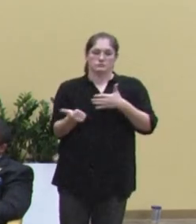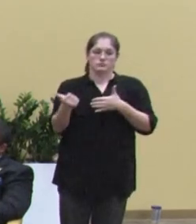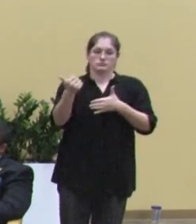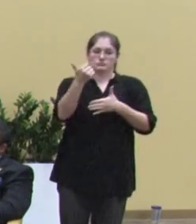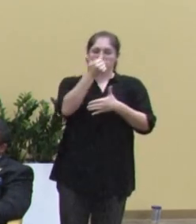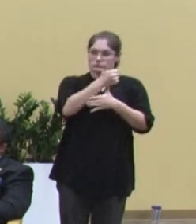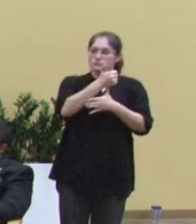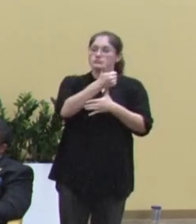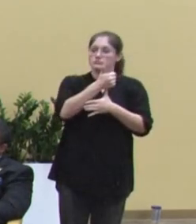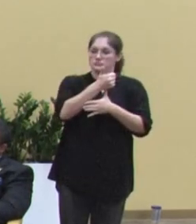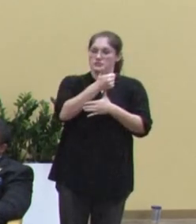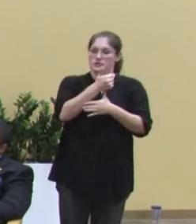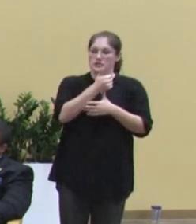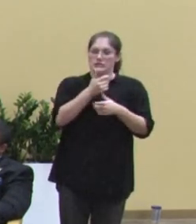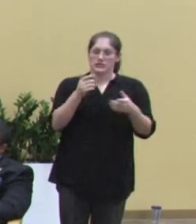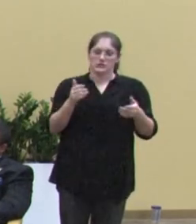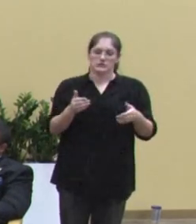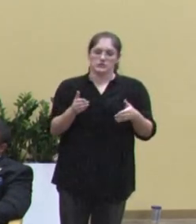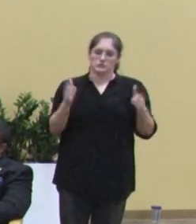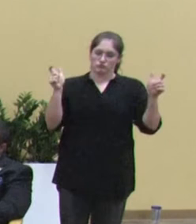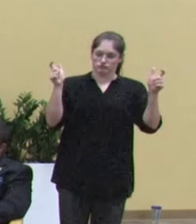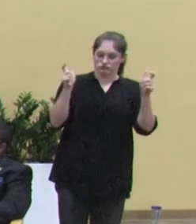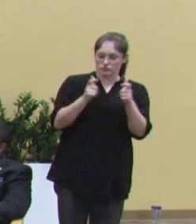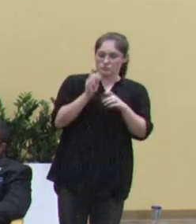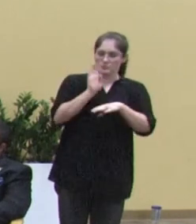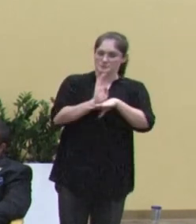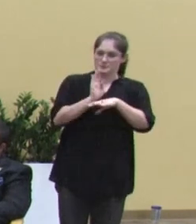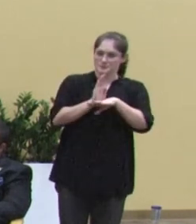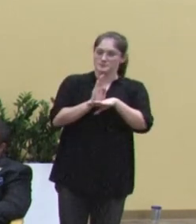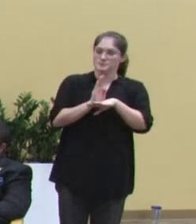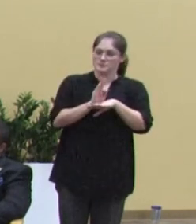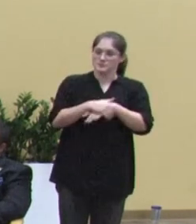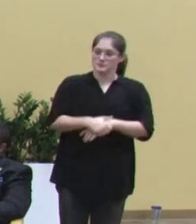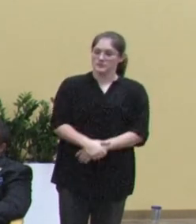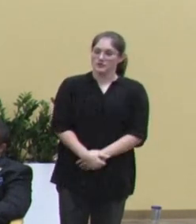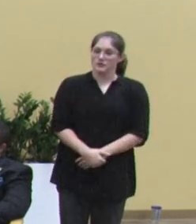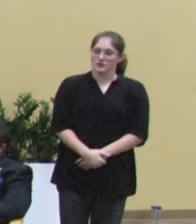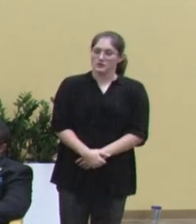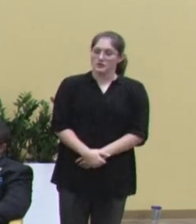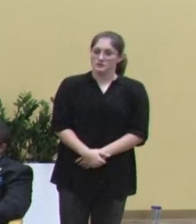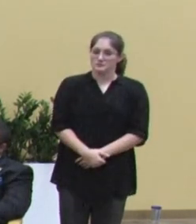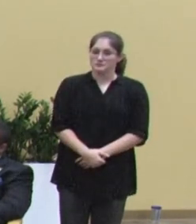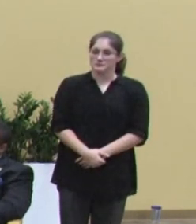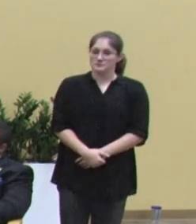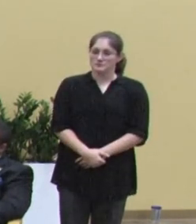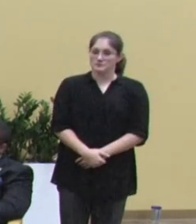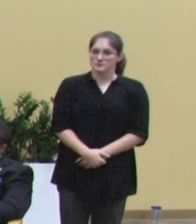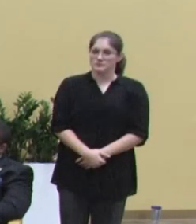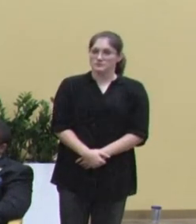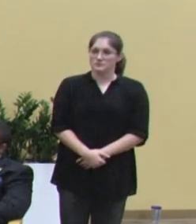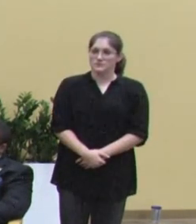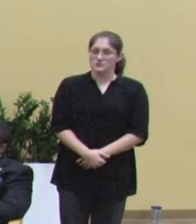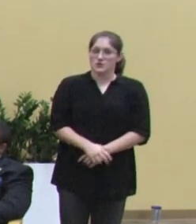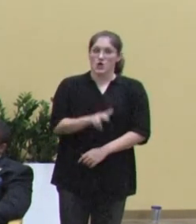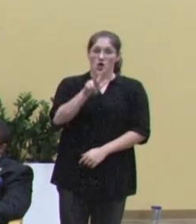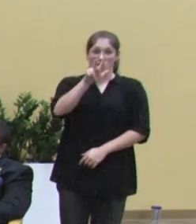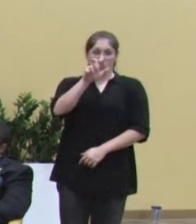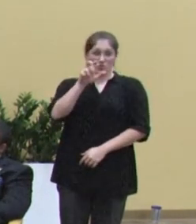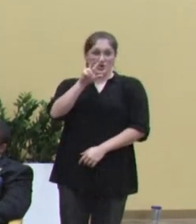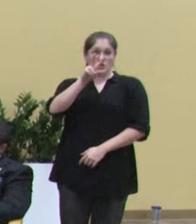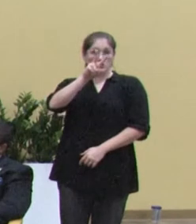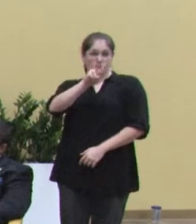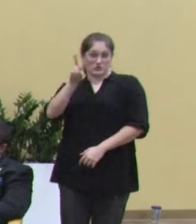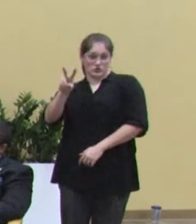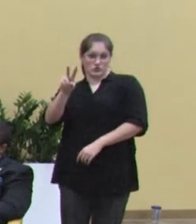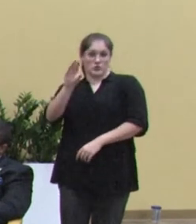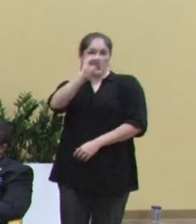small business creation, right? I believe black female businesses have grown 322% since